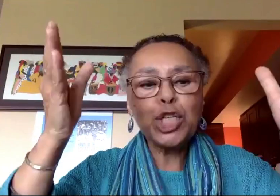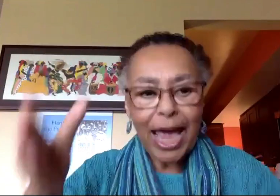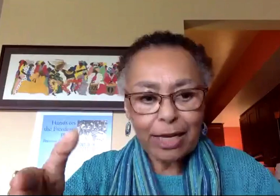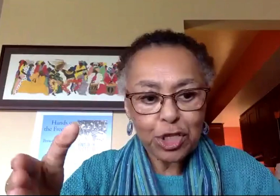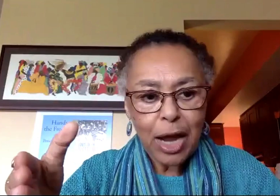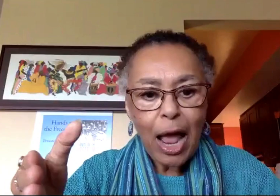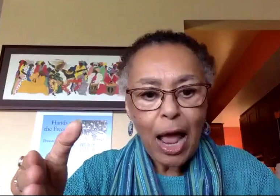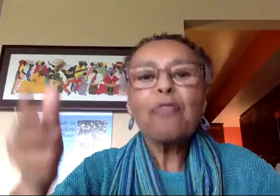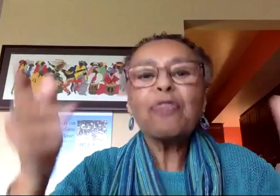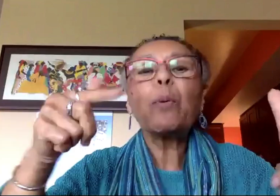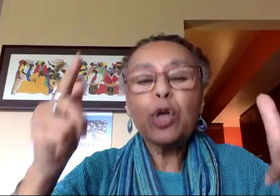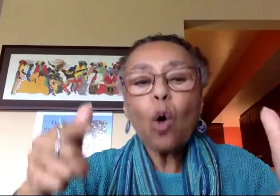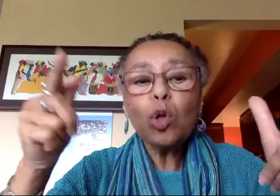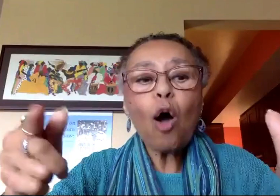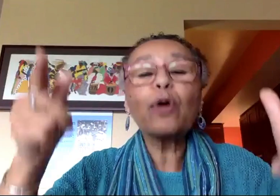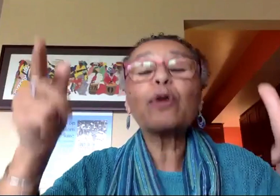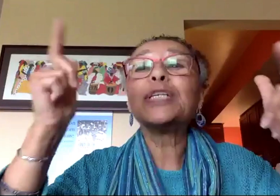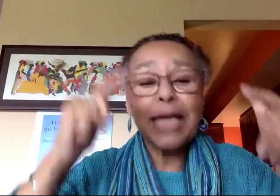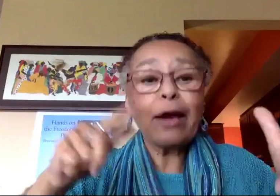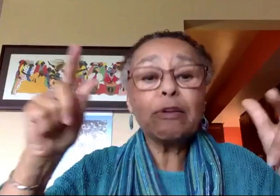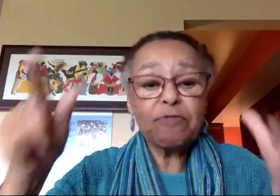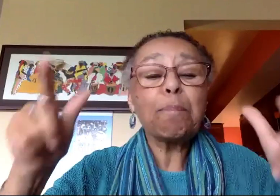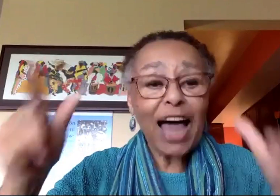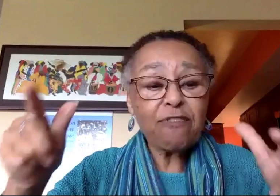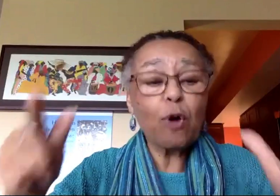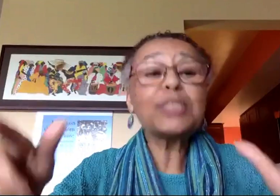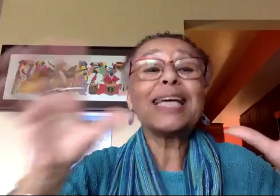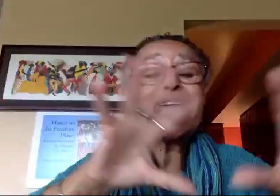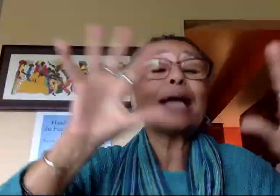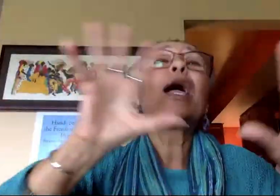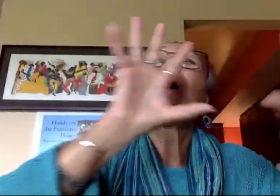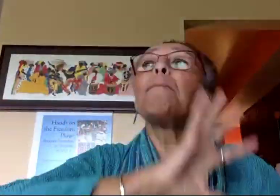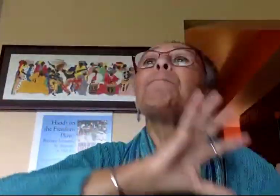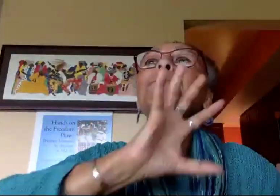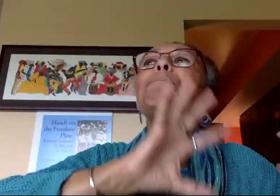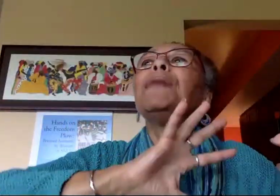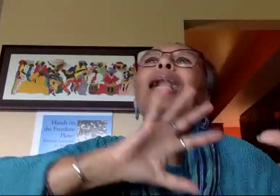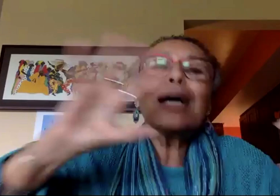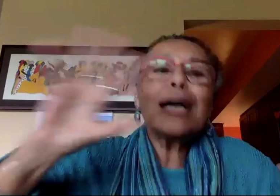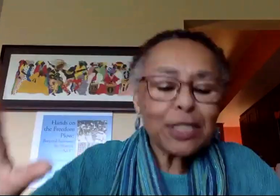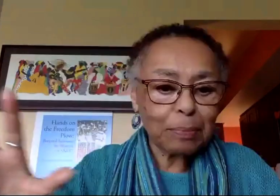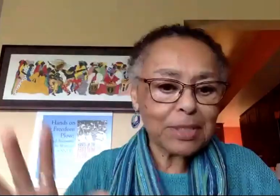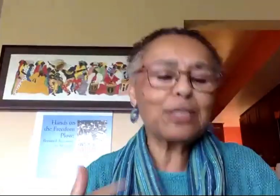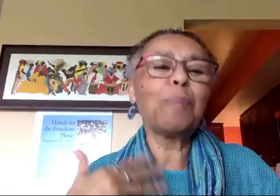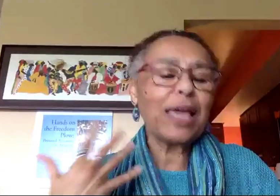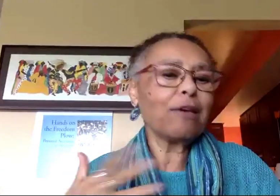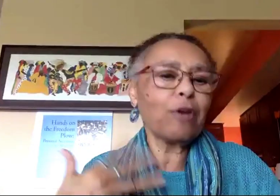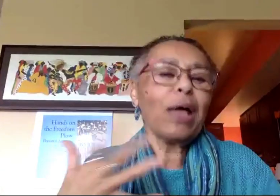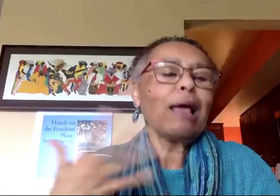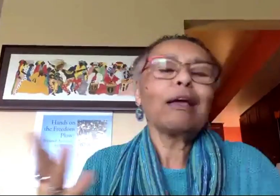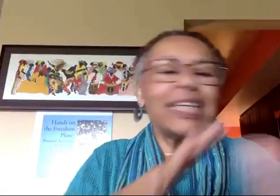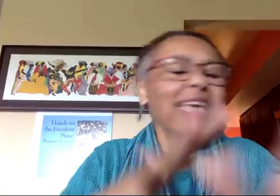had changed. They were no longer the scared Black folks that he had been accustomed to